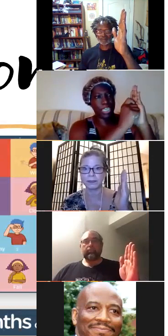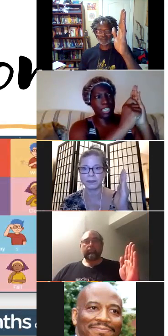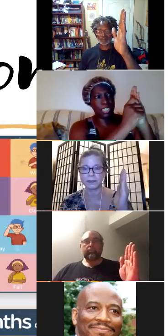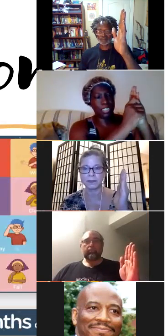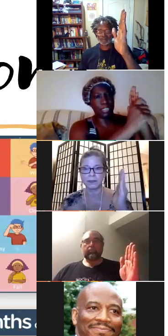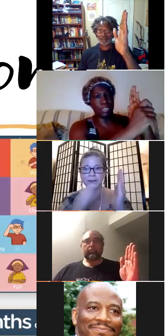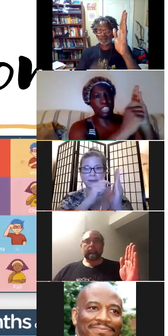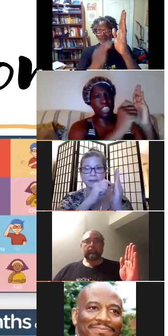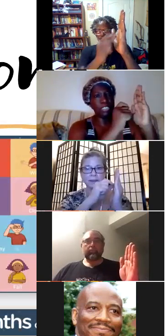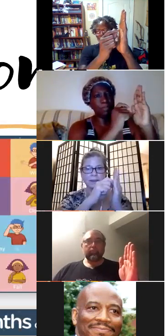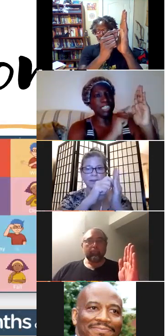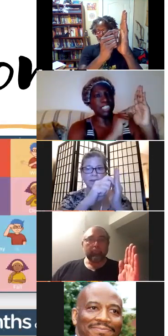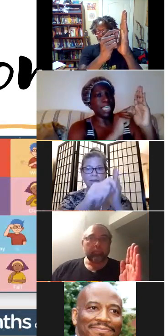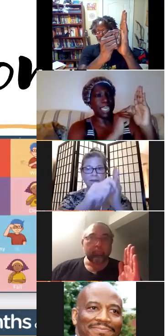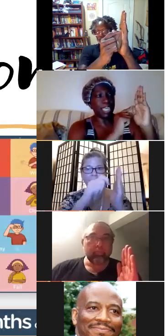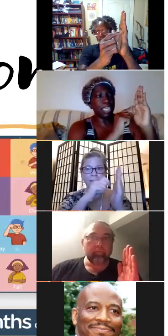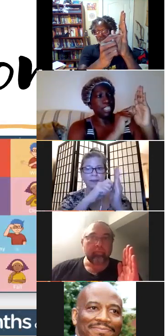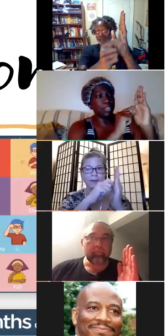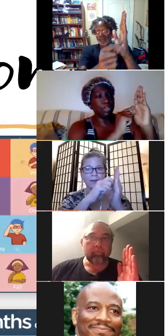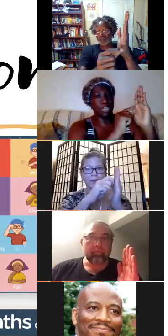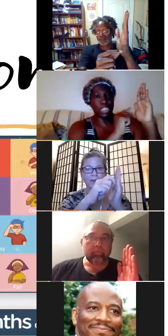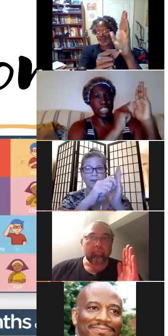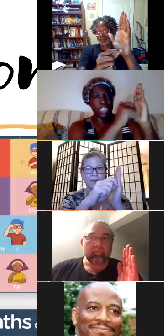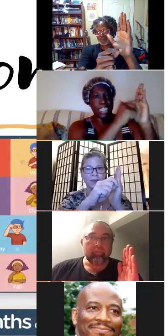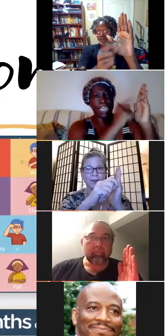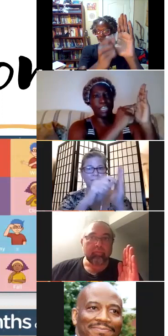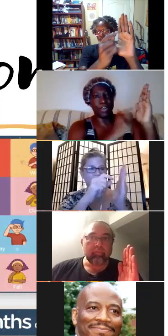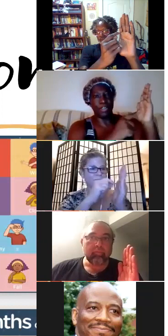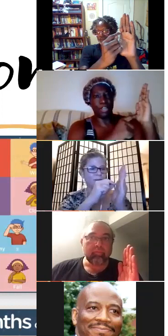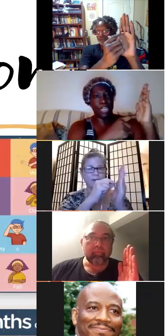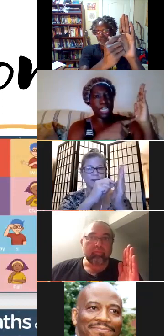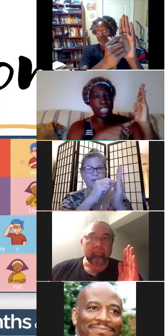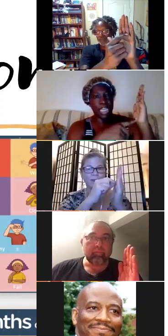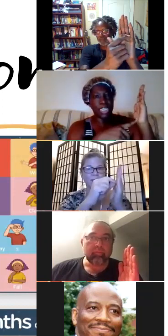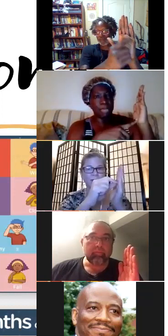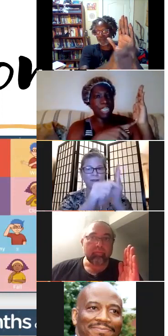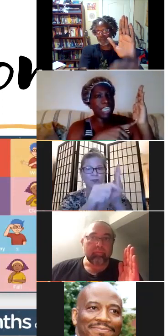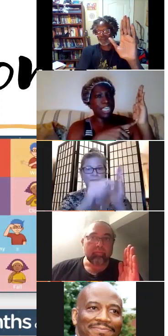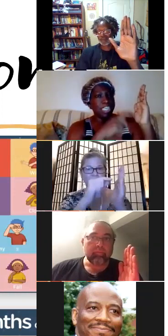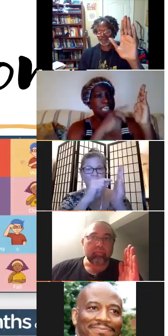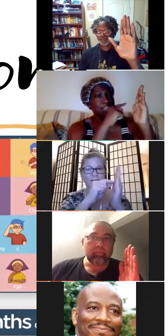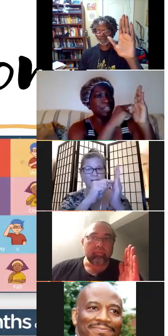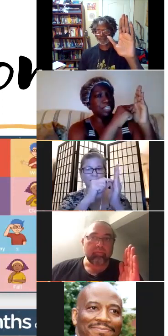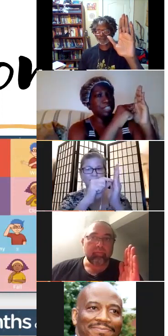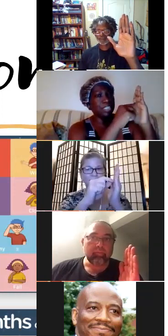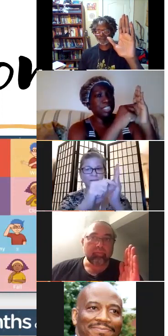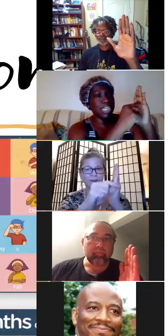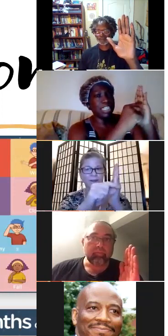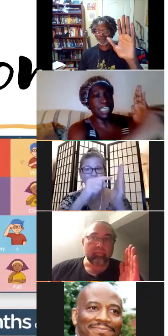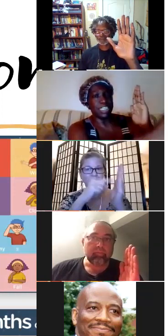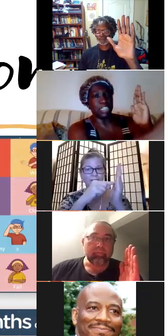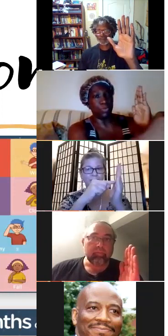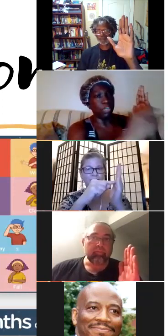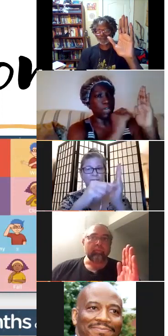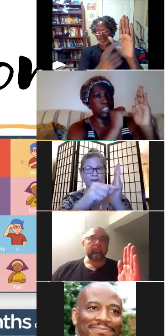week. You just imagine that this is a calendar. Your non-dominant hand is a calendar, and you're looking